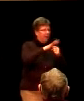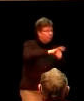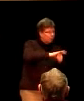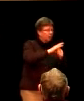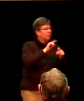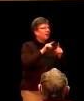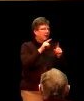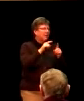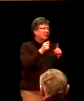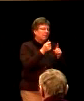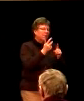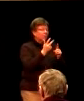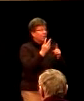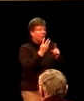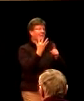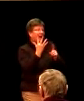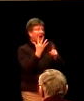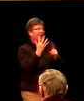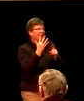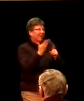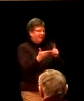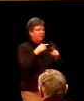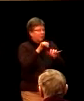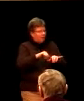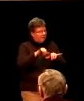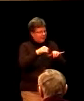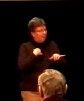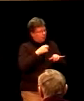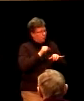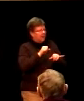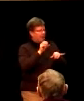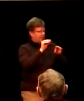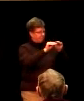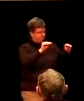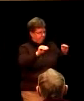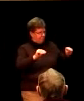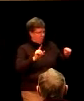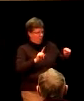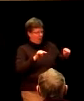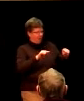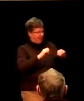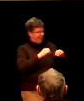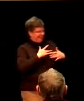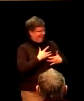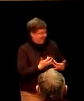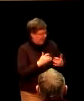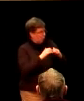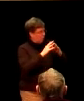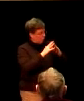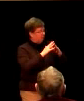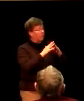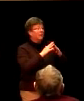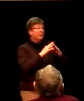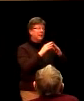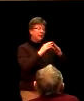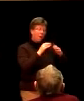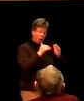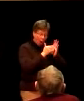And we can map where on the globe these air masses form. They're typically going to form either over an